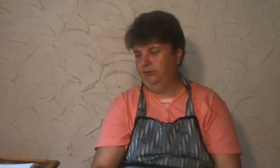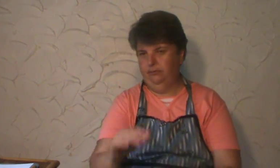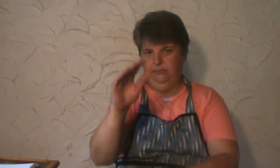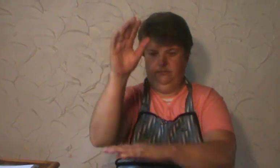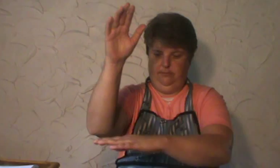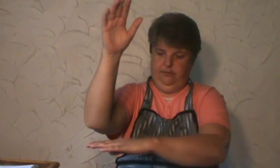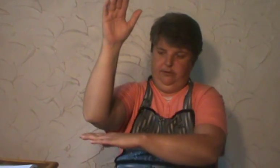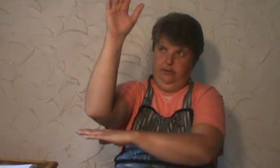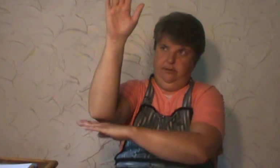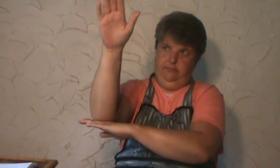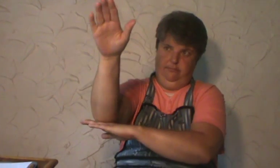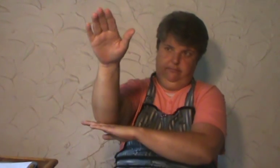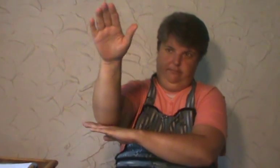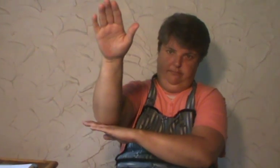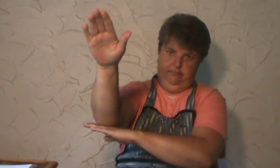Afternoon.